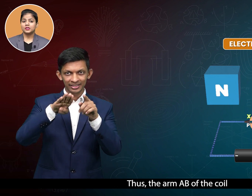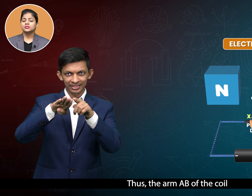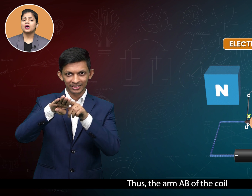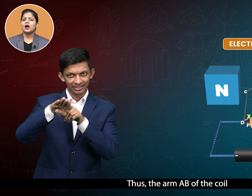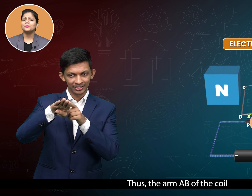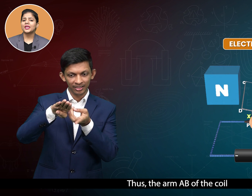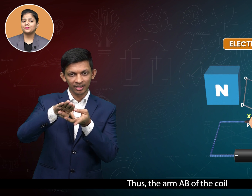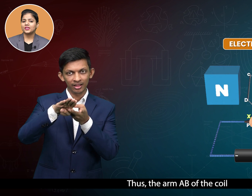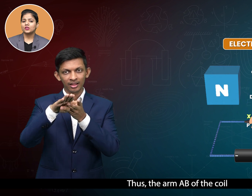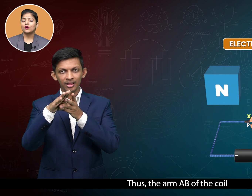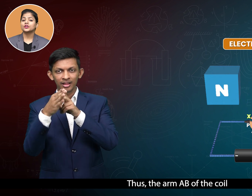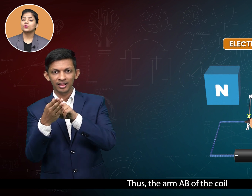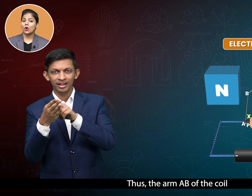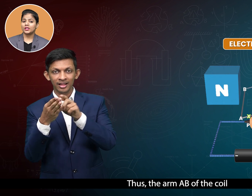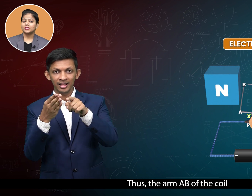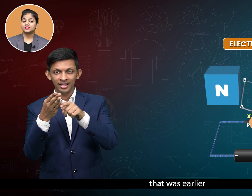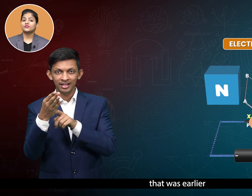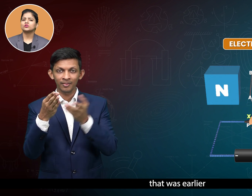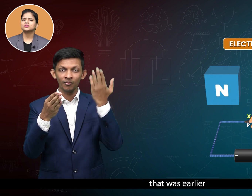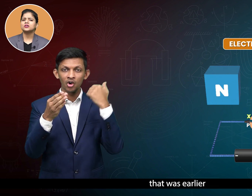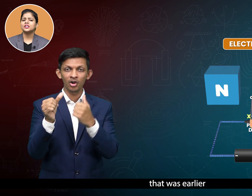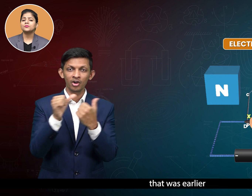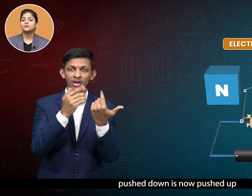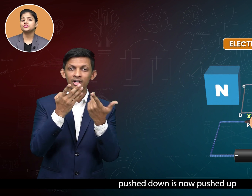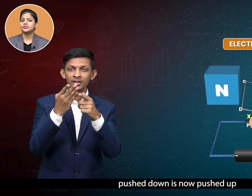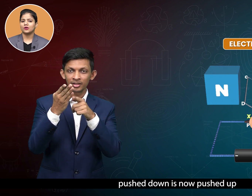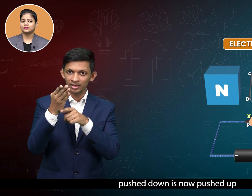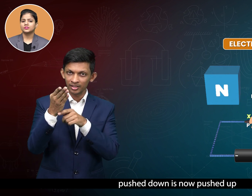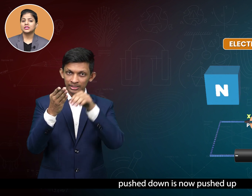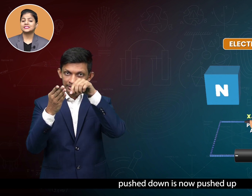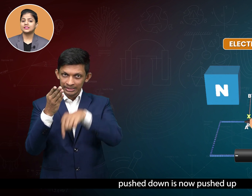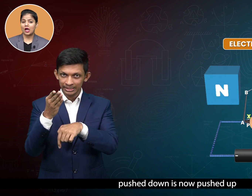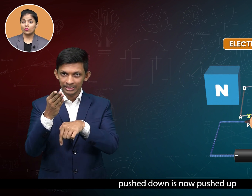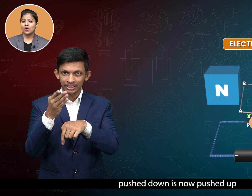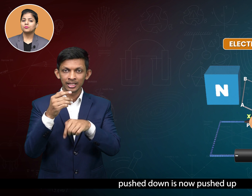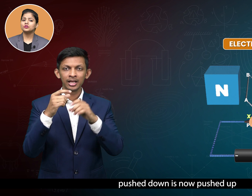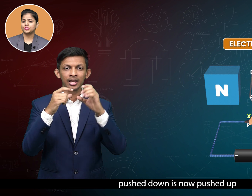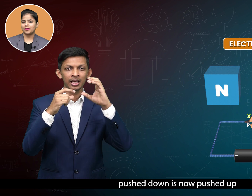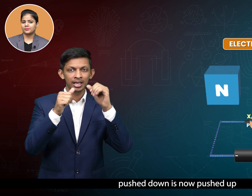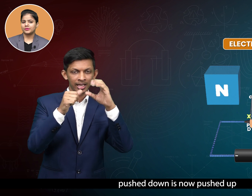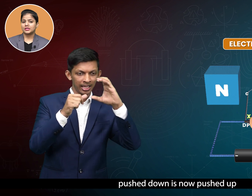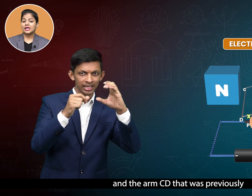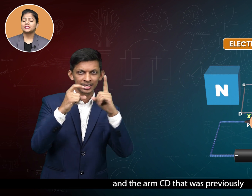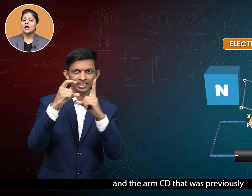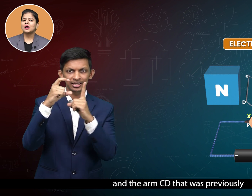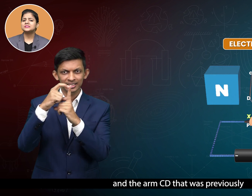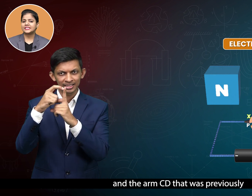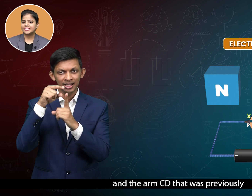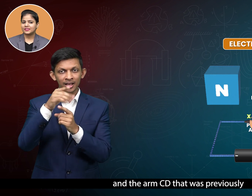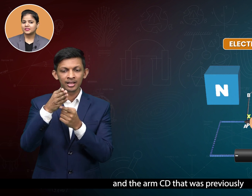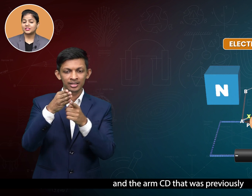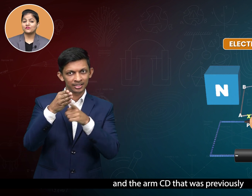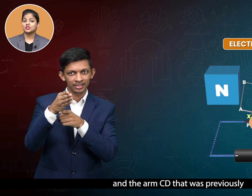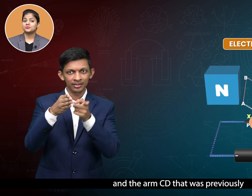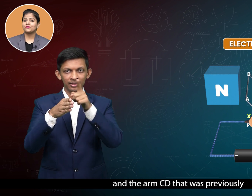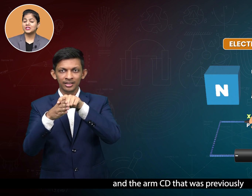Thus, the arm AB of the coil that was earlier pushed down is now pushed up, and the arm